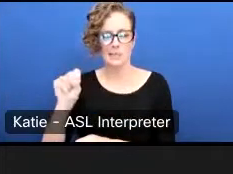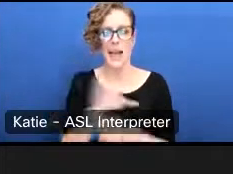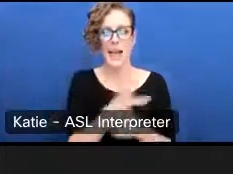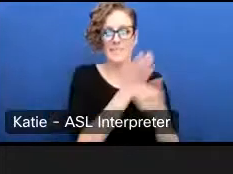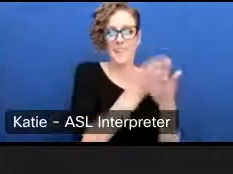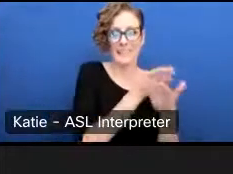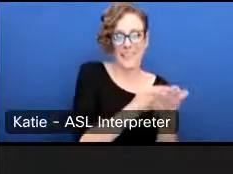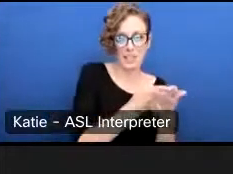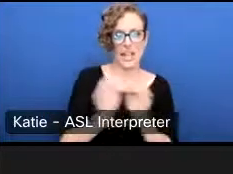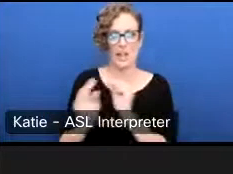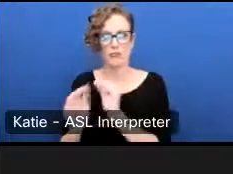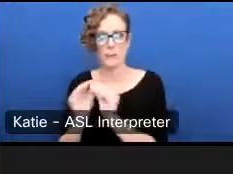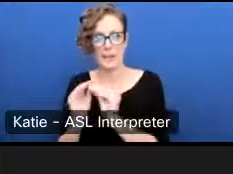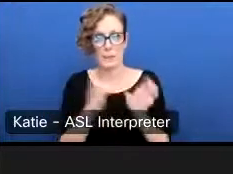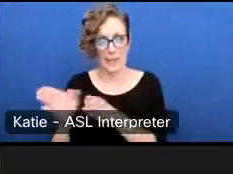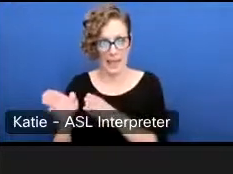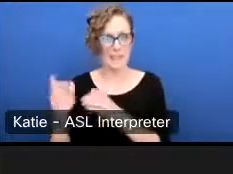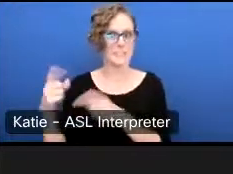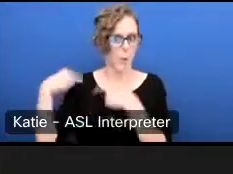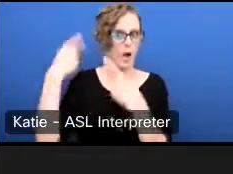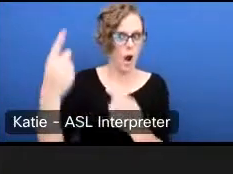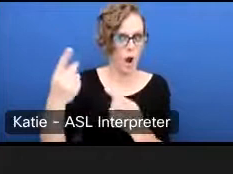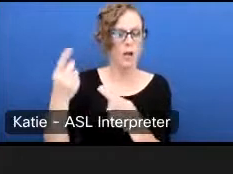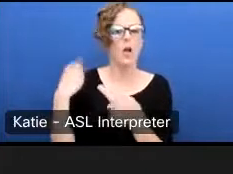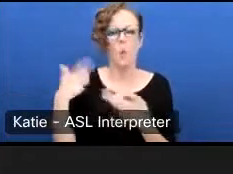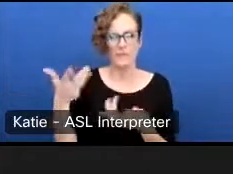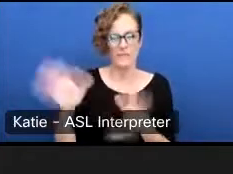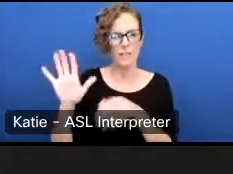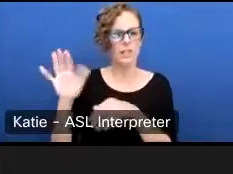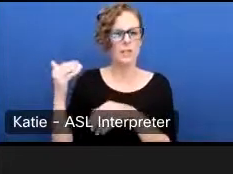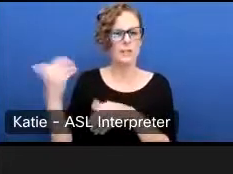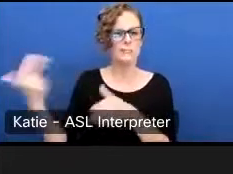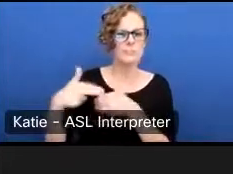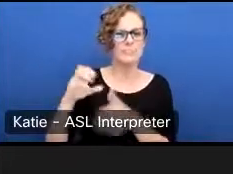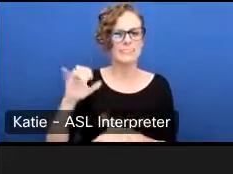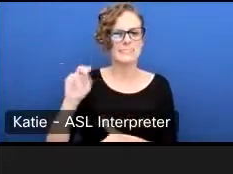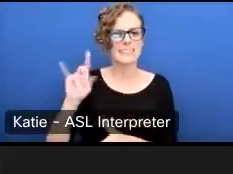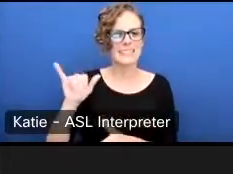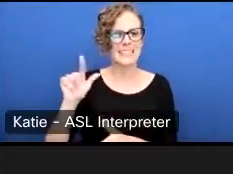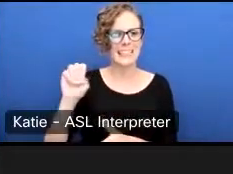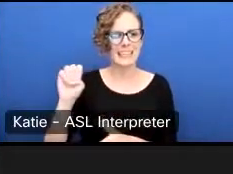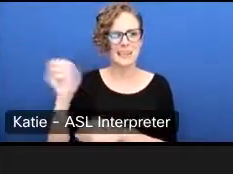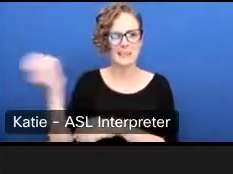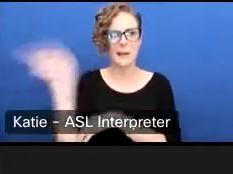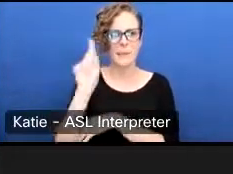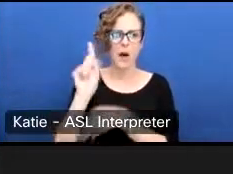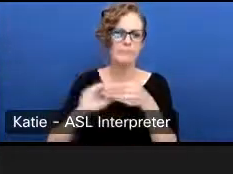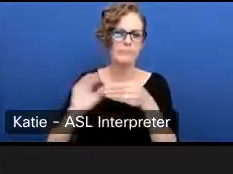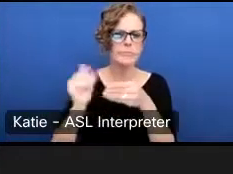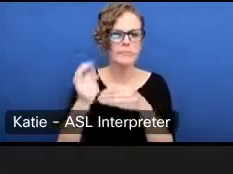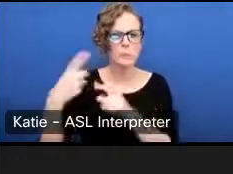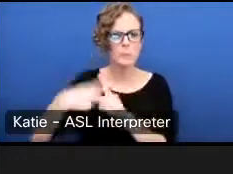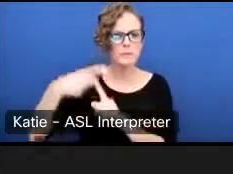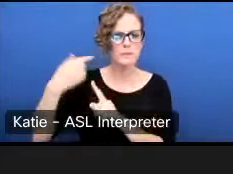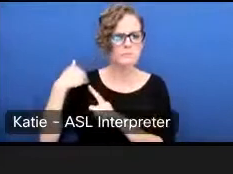going on. We've had Miss Cindy Lay on the past couple of times in the past month to answer any questions.